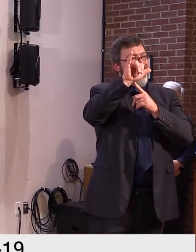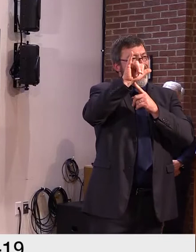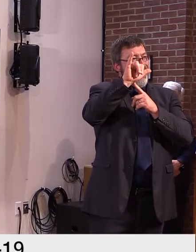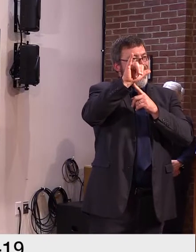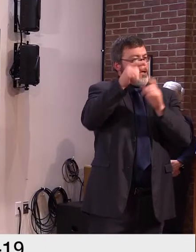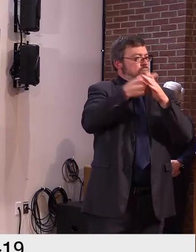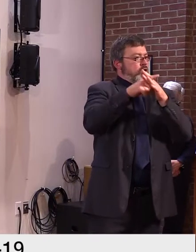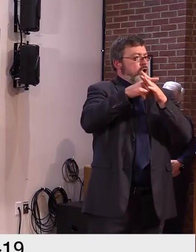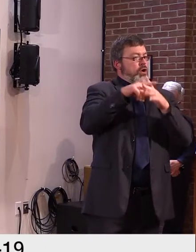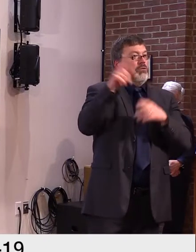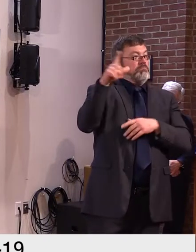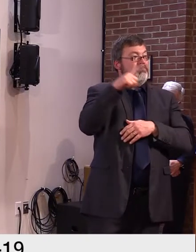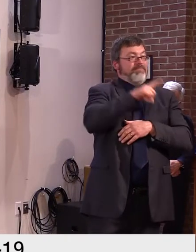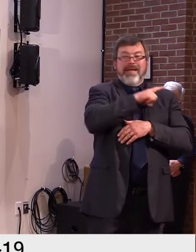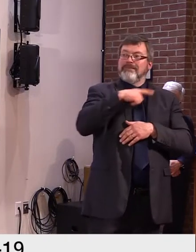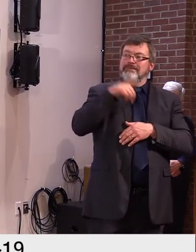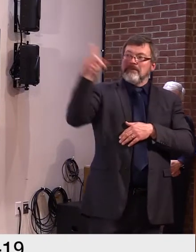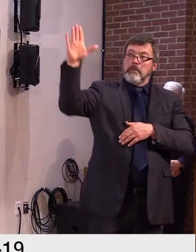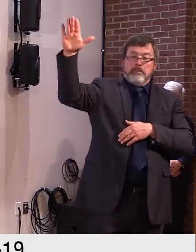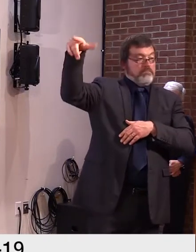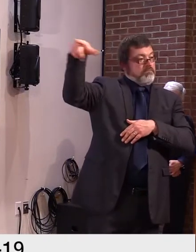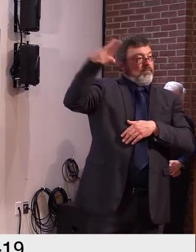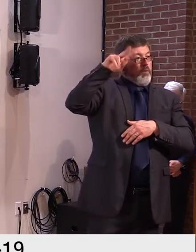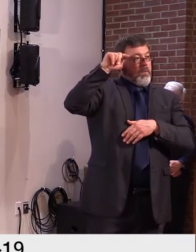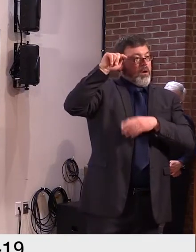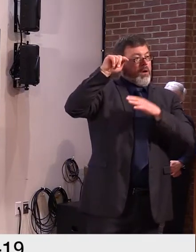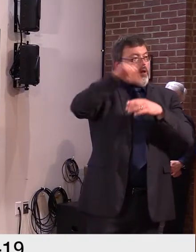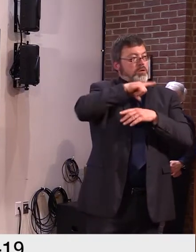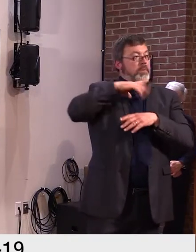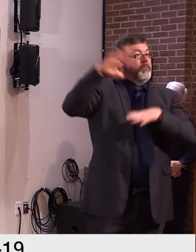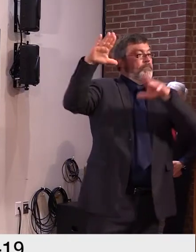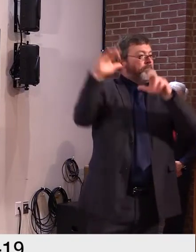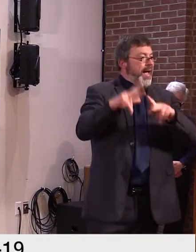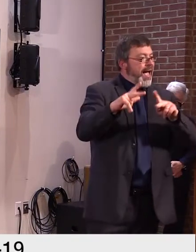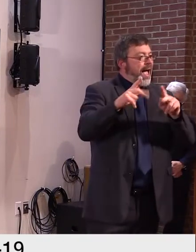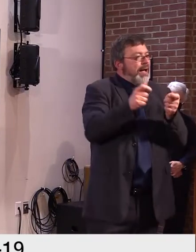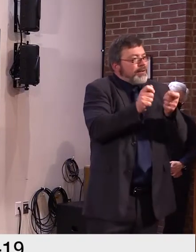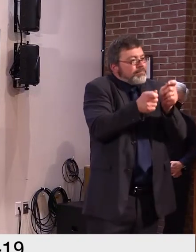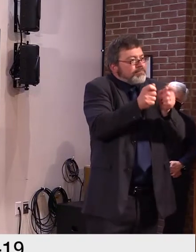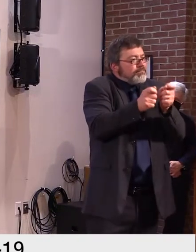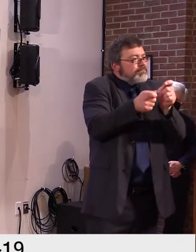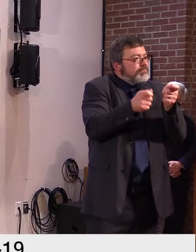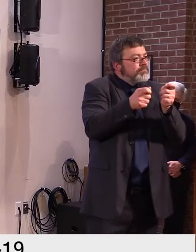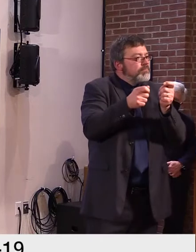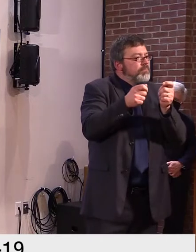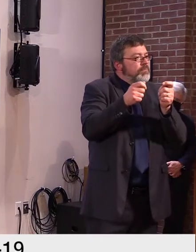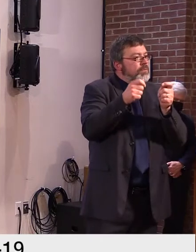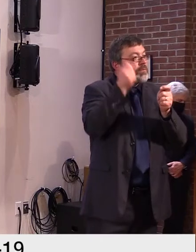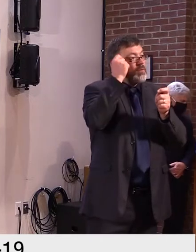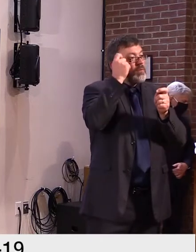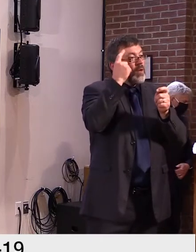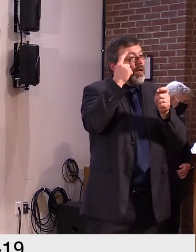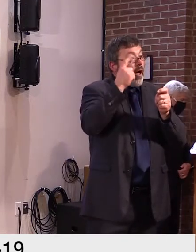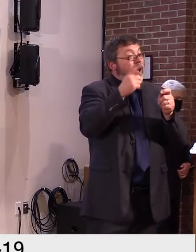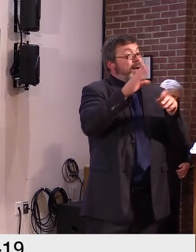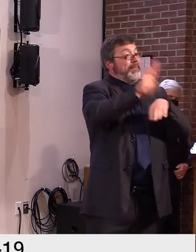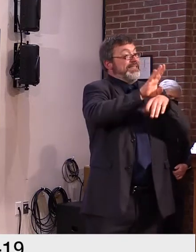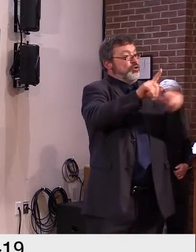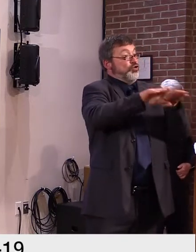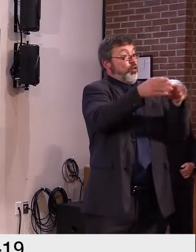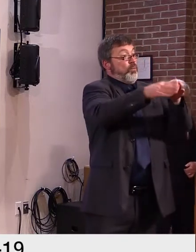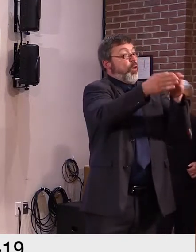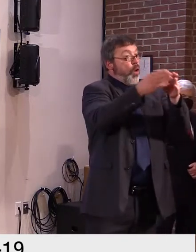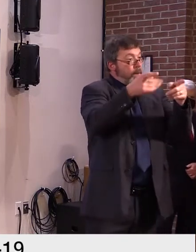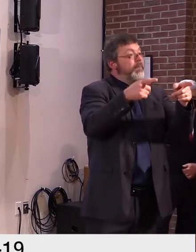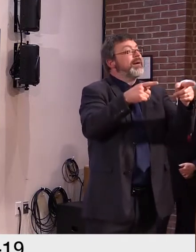when the legislature returned to the session changed some of the parameters, and other businesses were allowed to apply. And some businesses made it in before